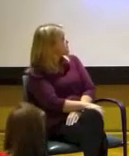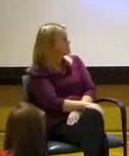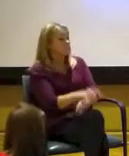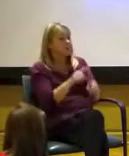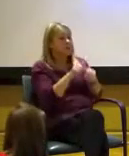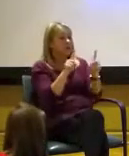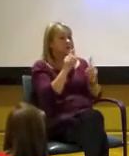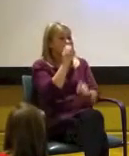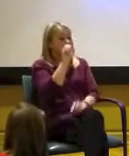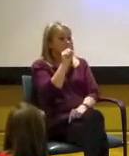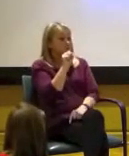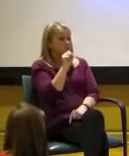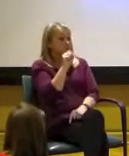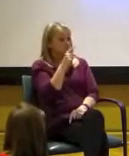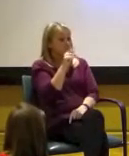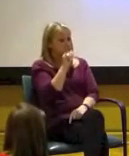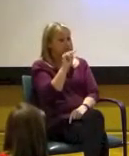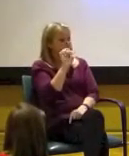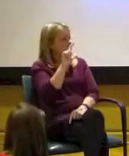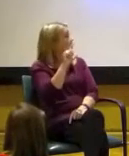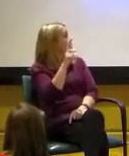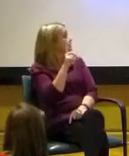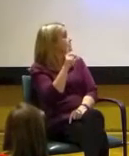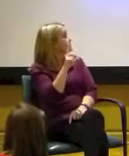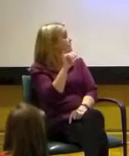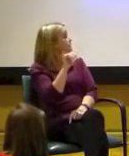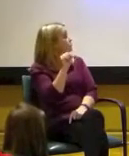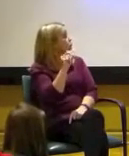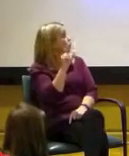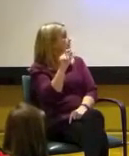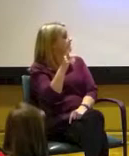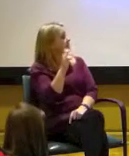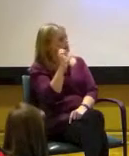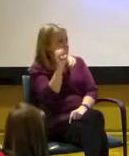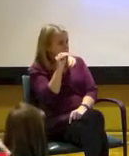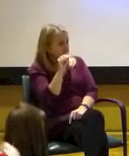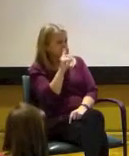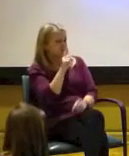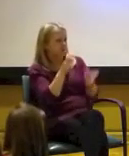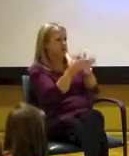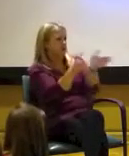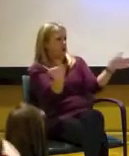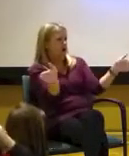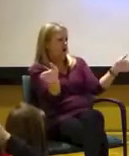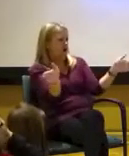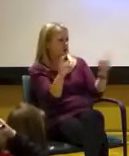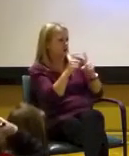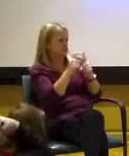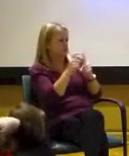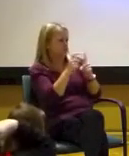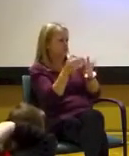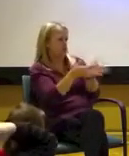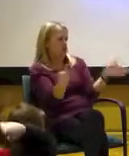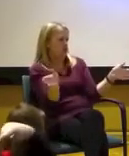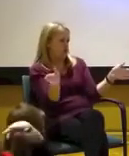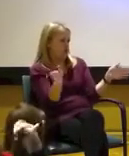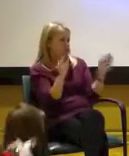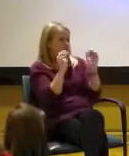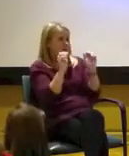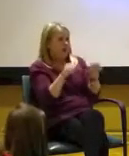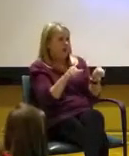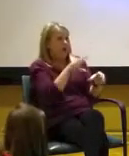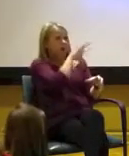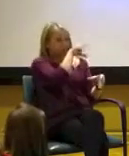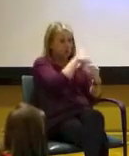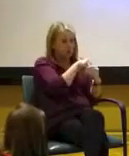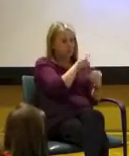But spinal dysraphism is sort of a more broad term, and it can include occult